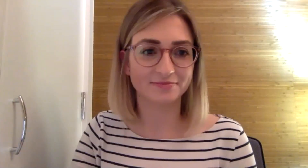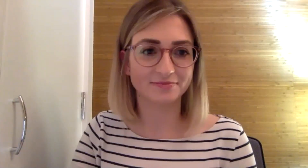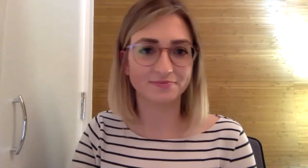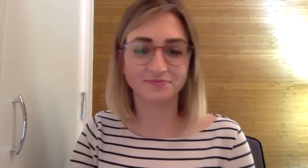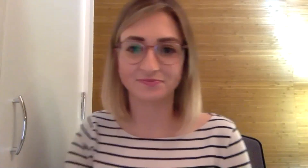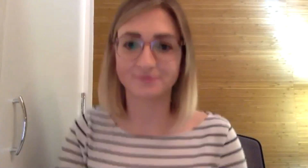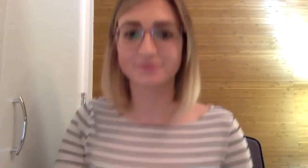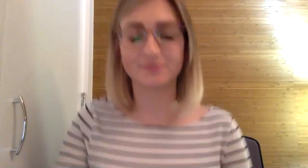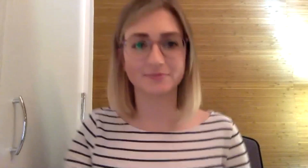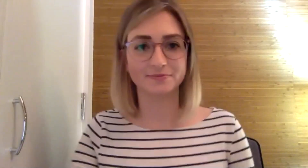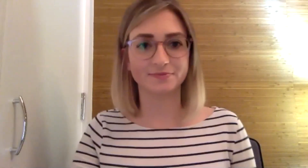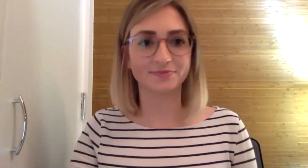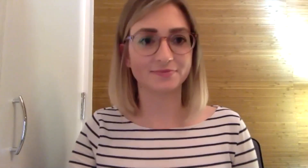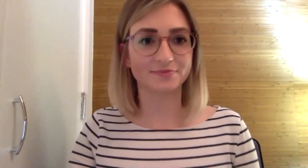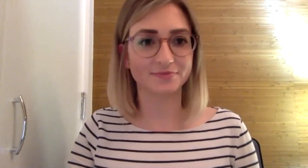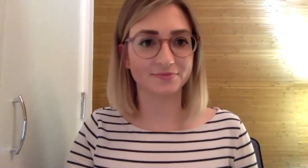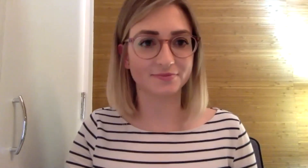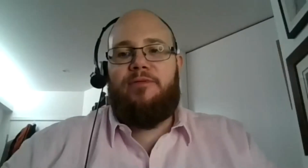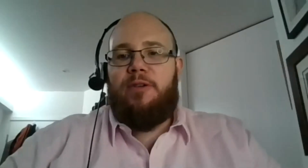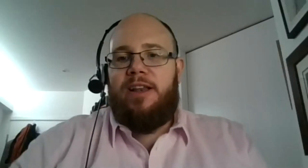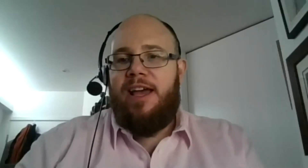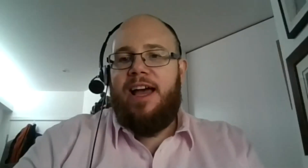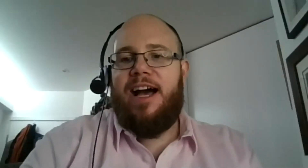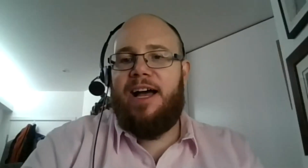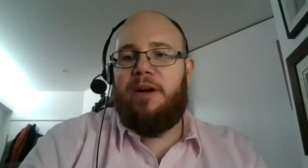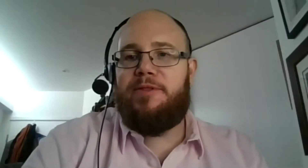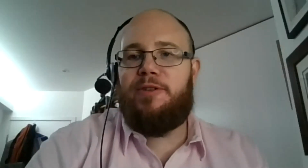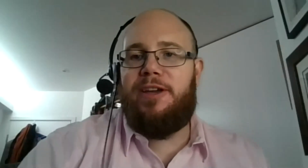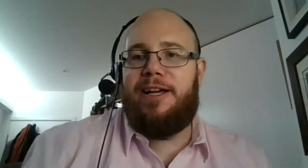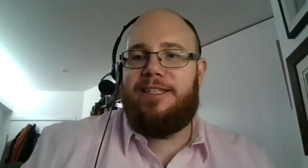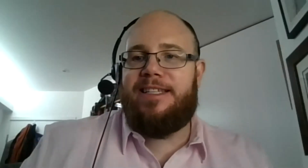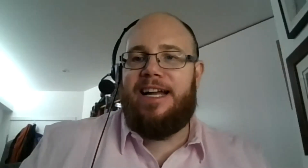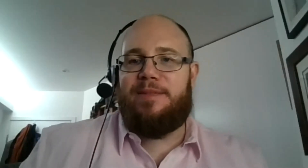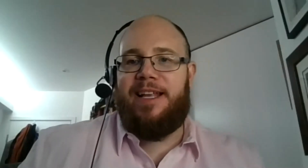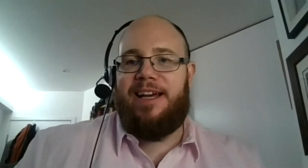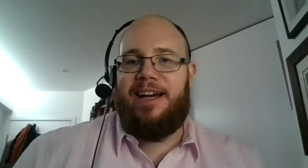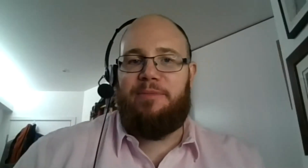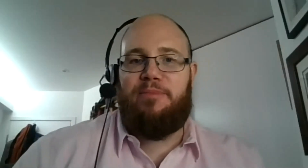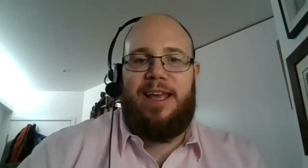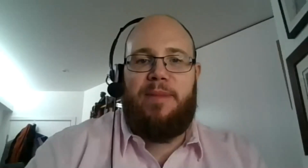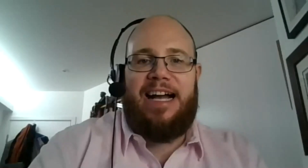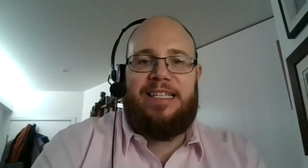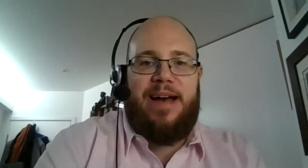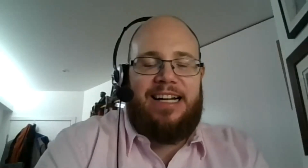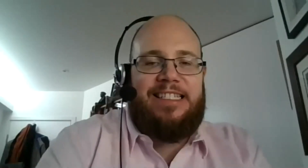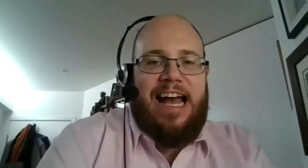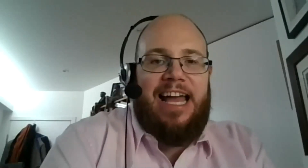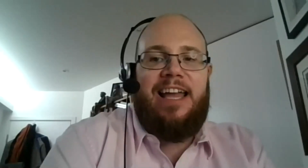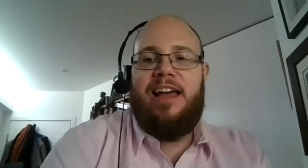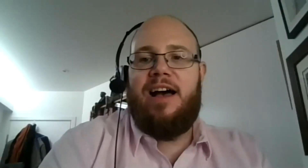my camera as well so then people can see me. So hi, everyone. I'm sure you'll understand it's been a pretty back-to-back day